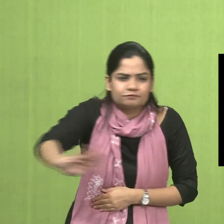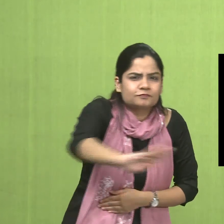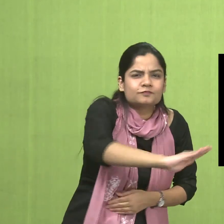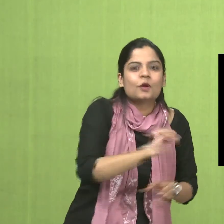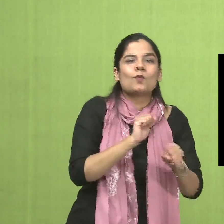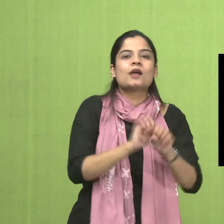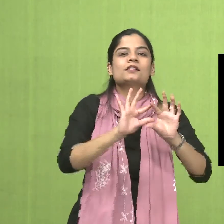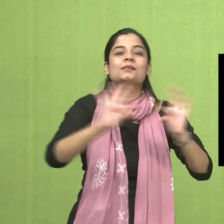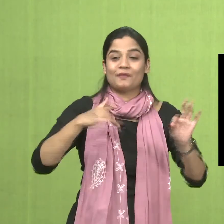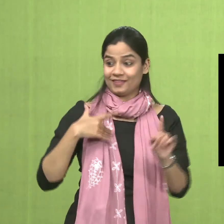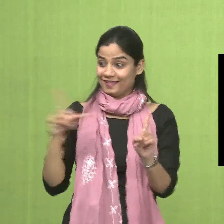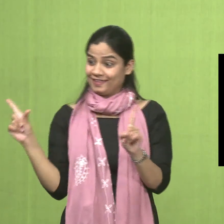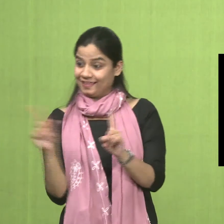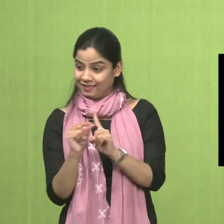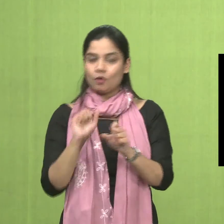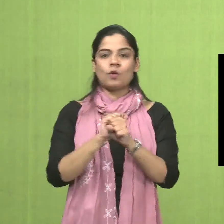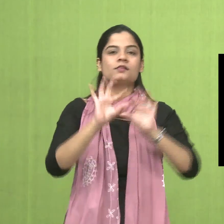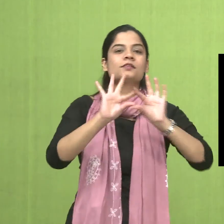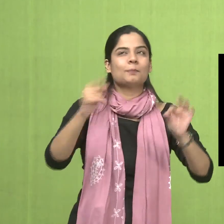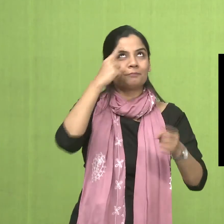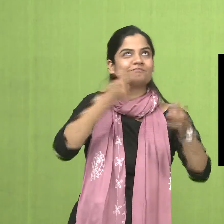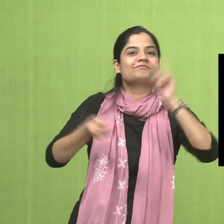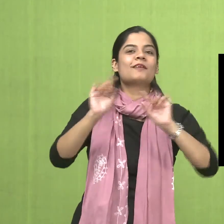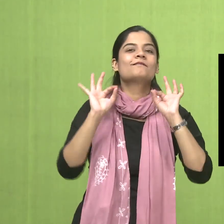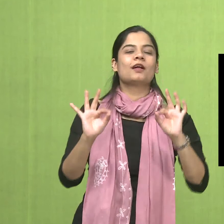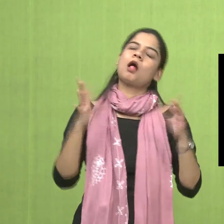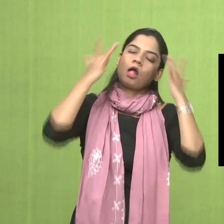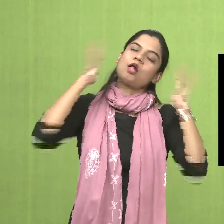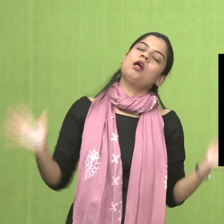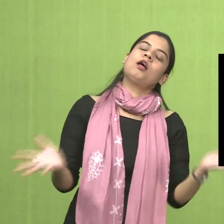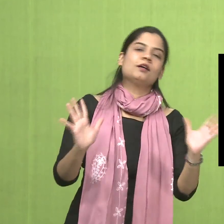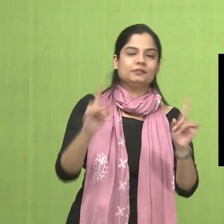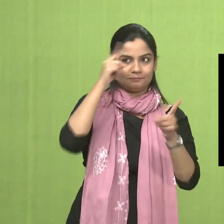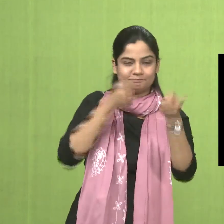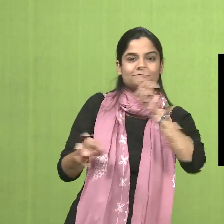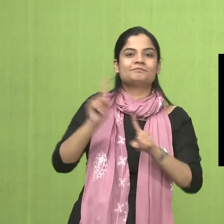dusting. This is for minimum energy of level that you have, light work.